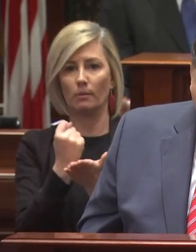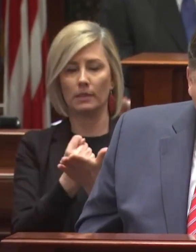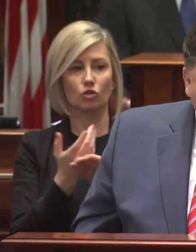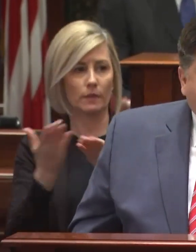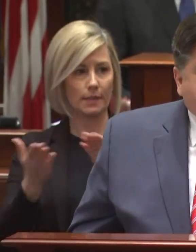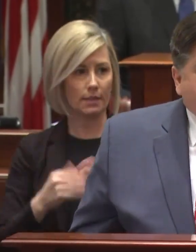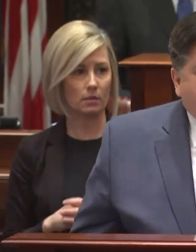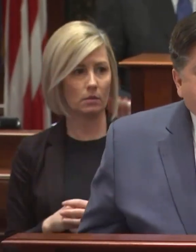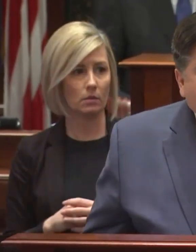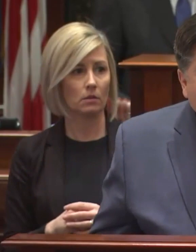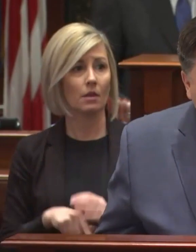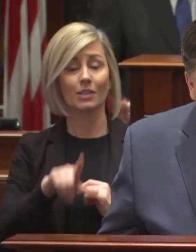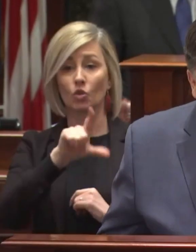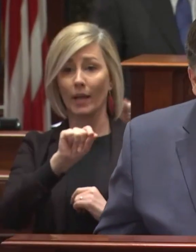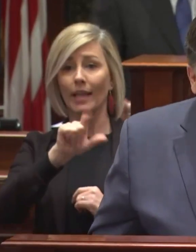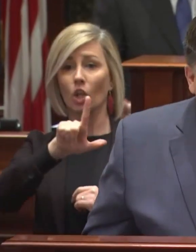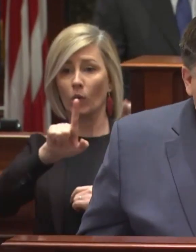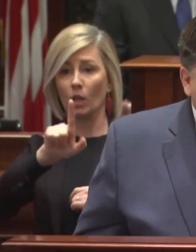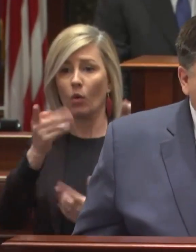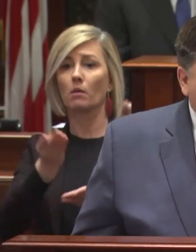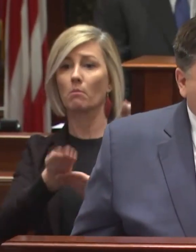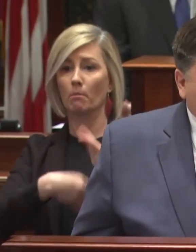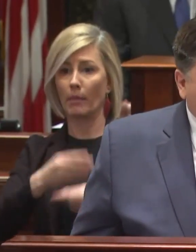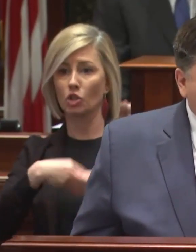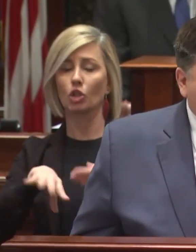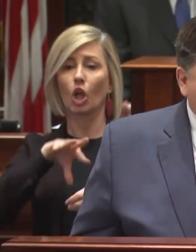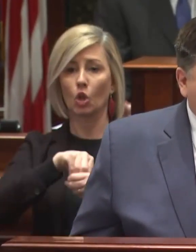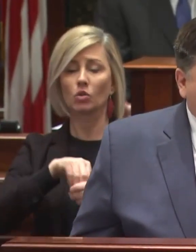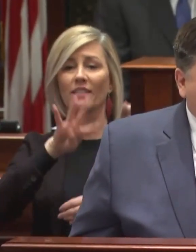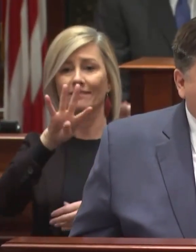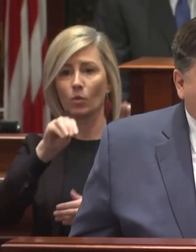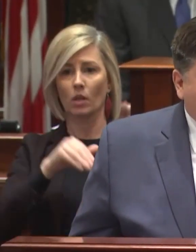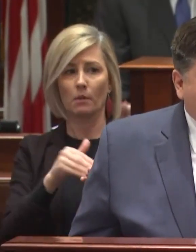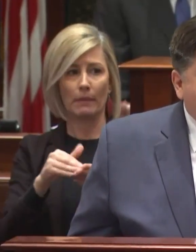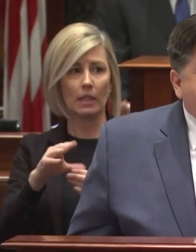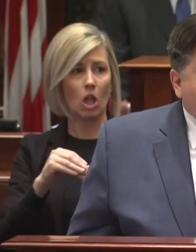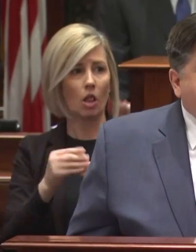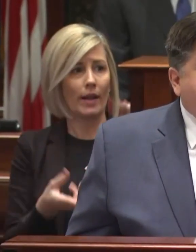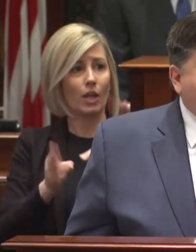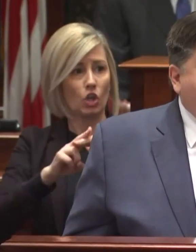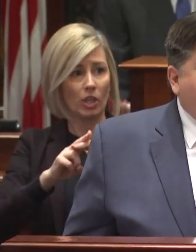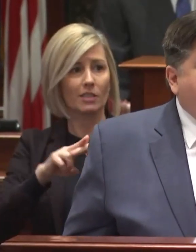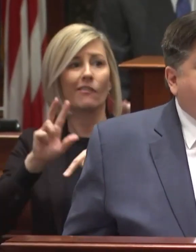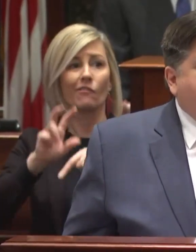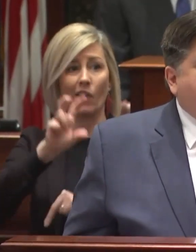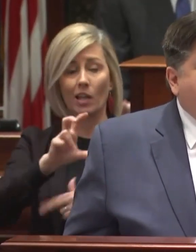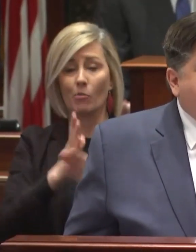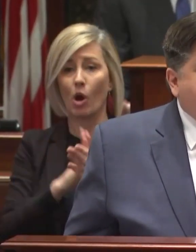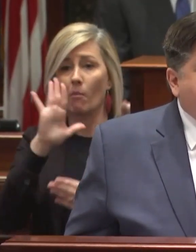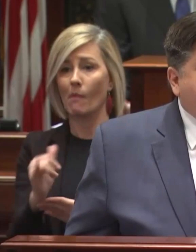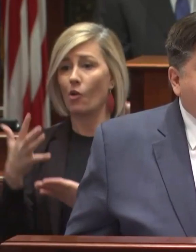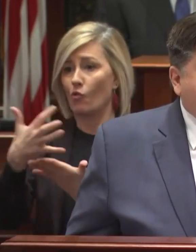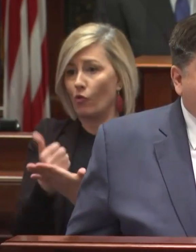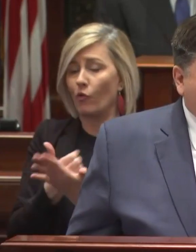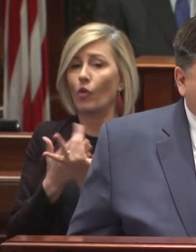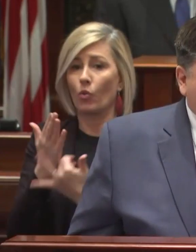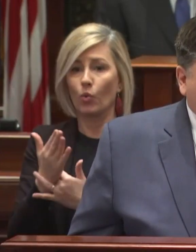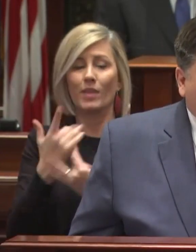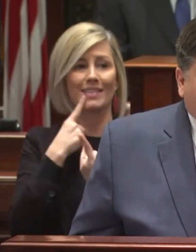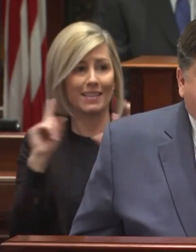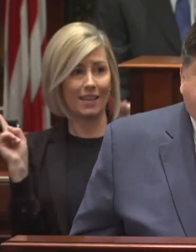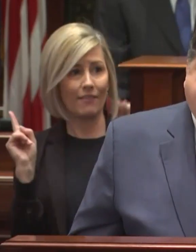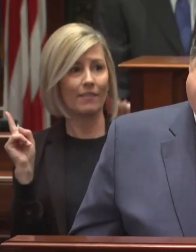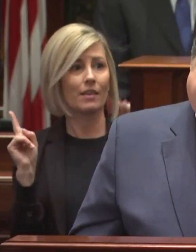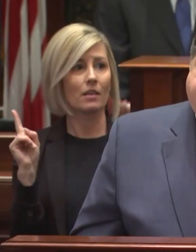services. This 2021 budget includes a $40 million increase funded in part by revenues from the